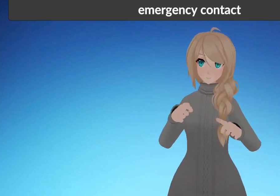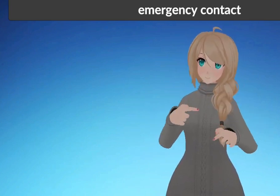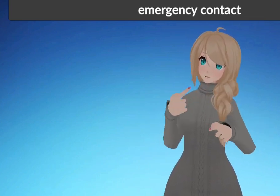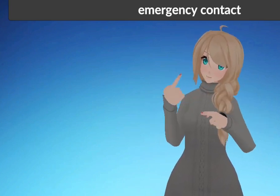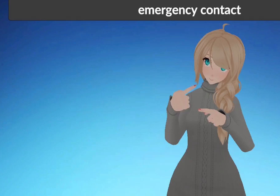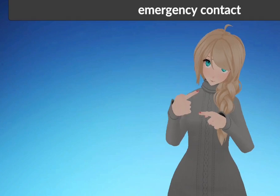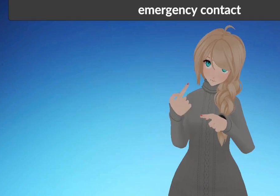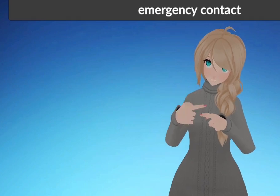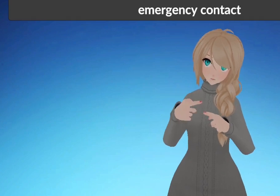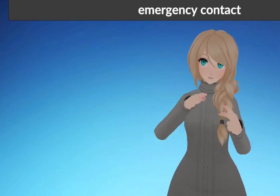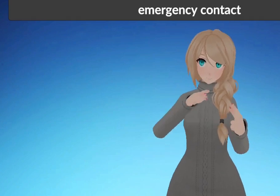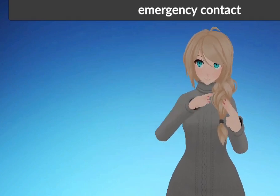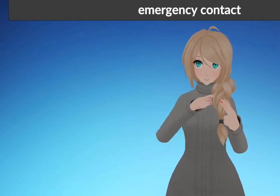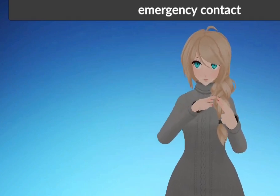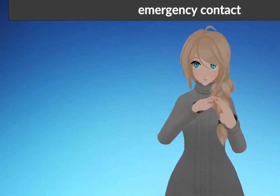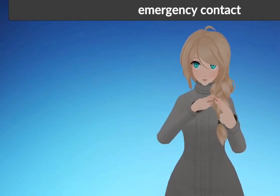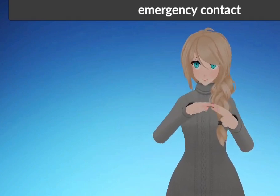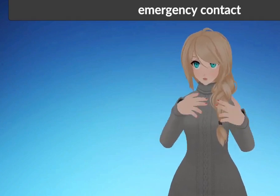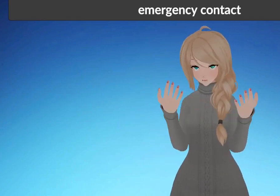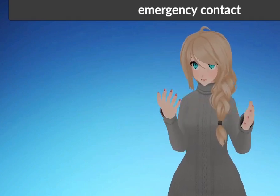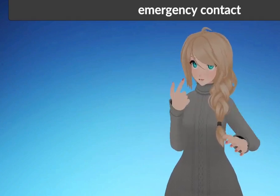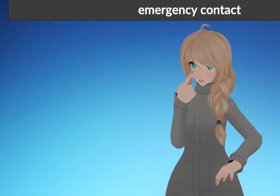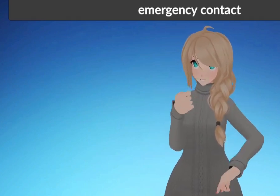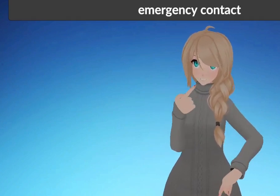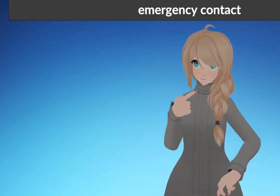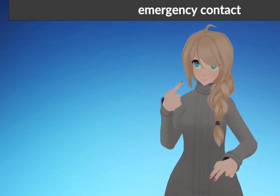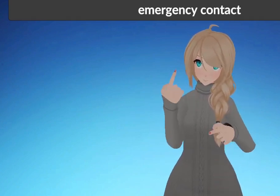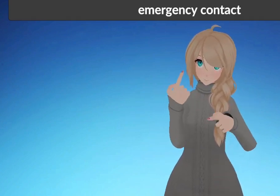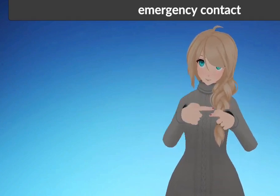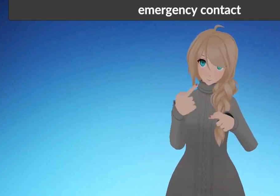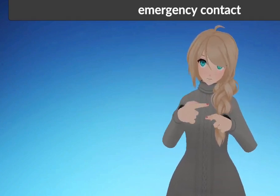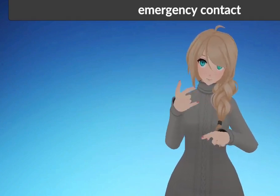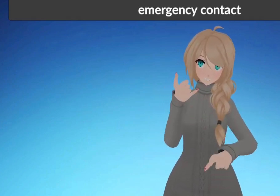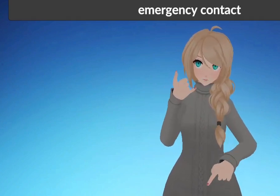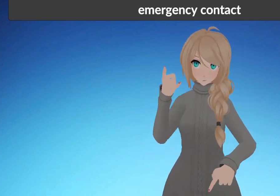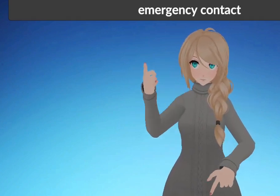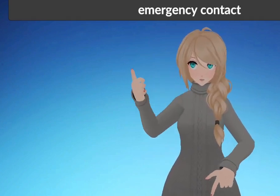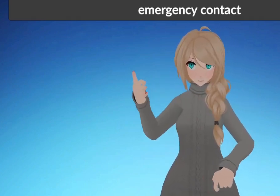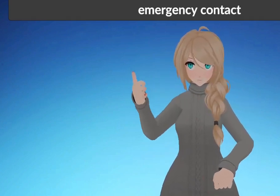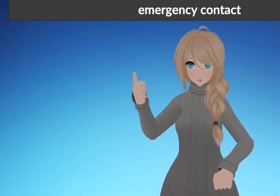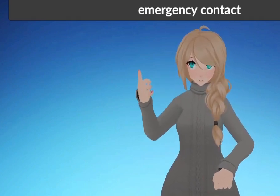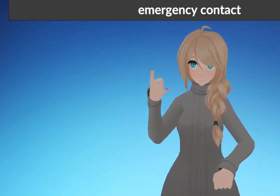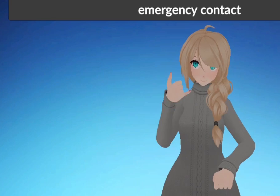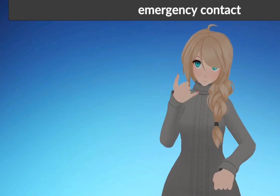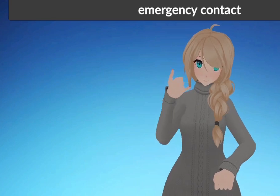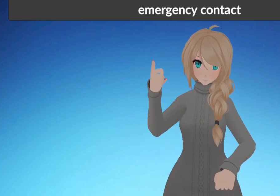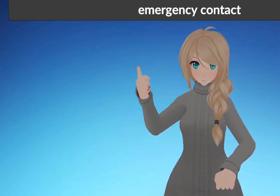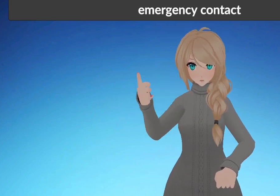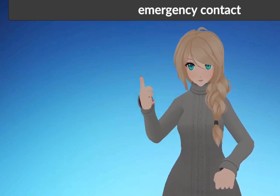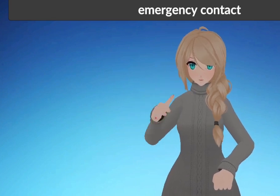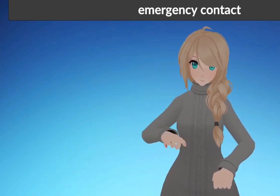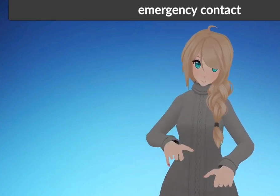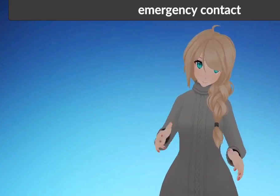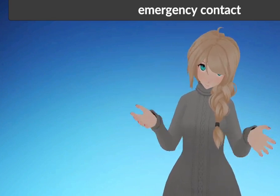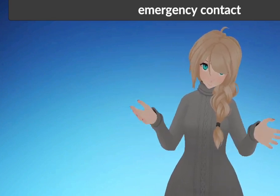So emergency contact, or you can say emergency contact phone call.